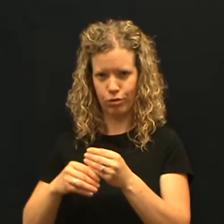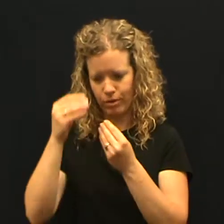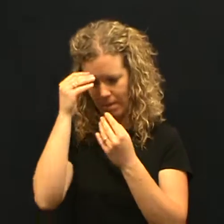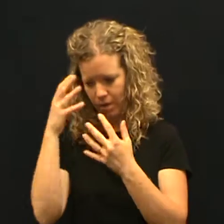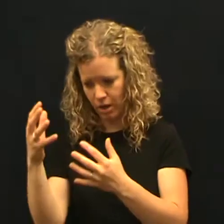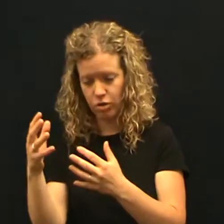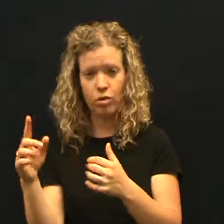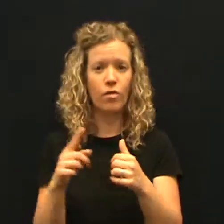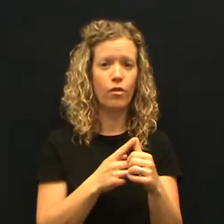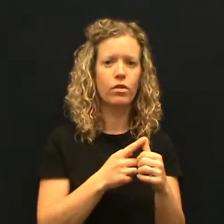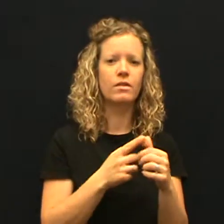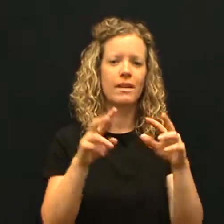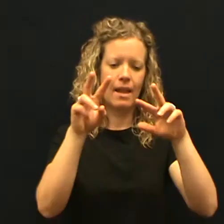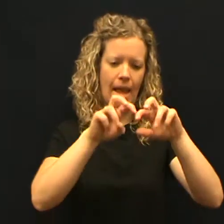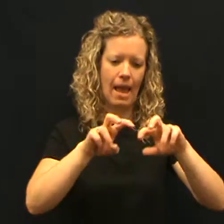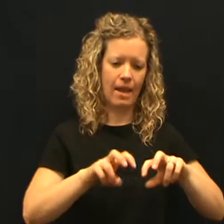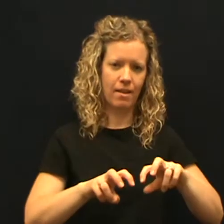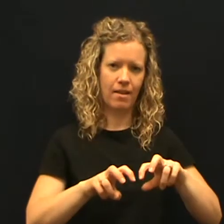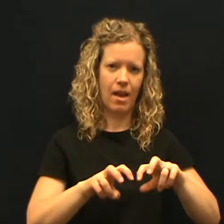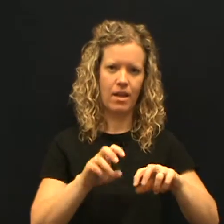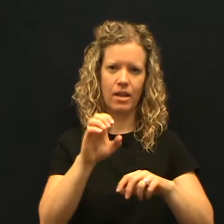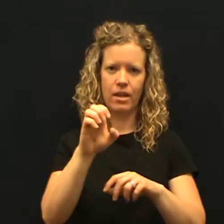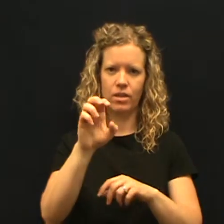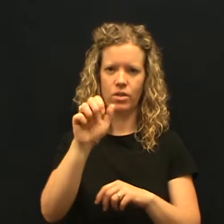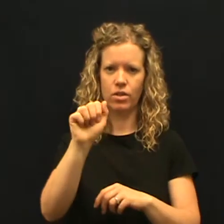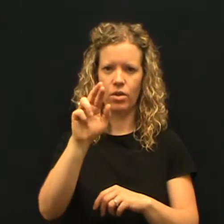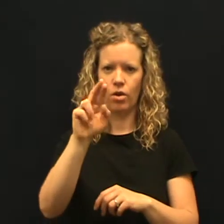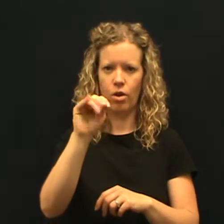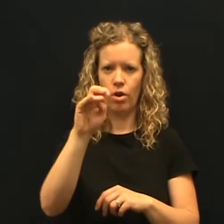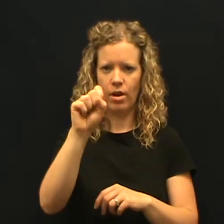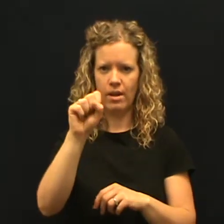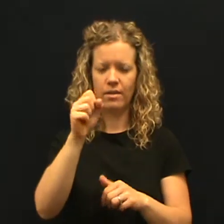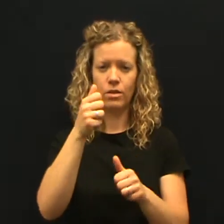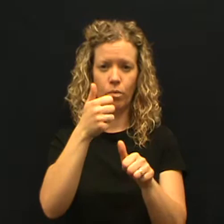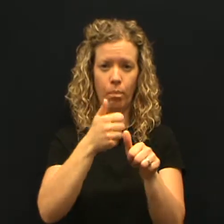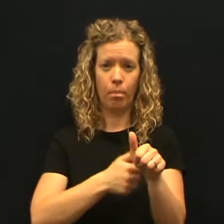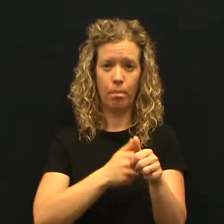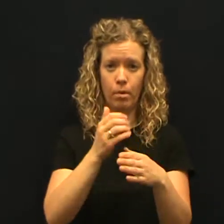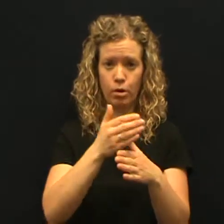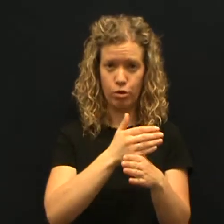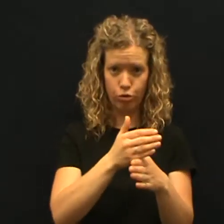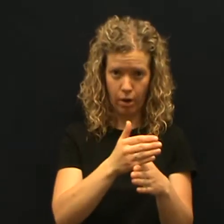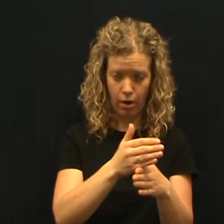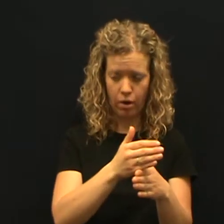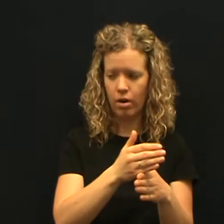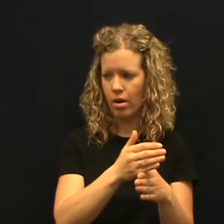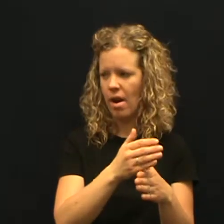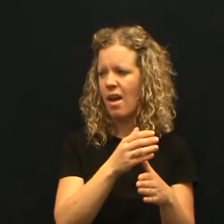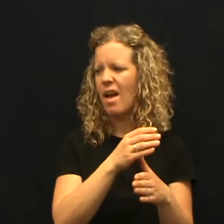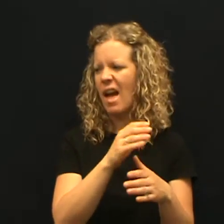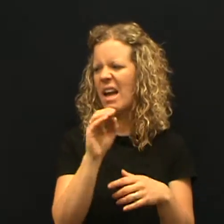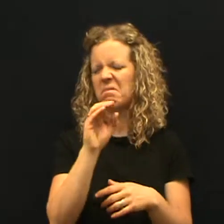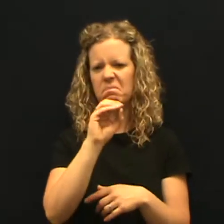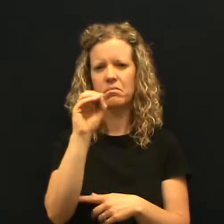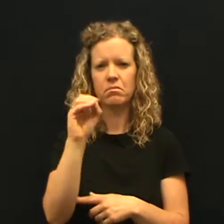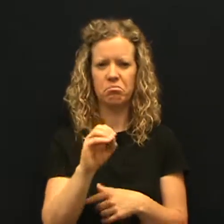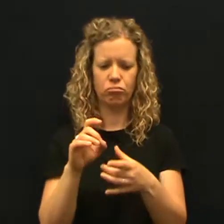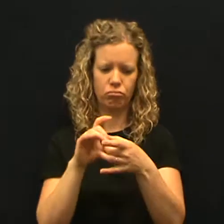per share, return on equity, and price earnings ratios associated with the